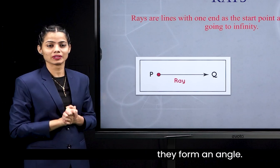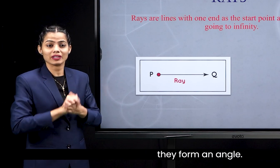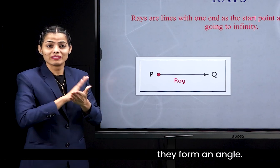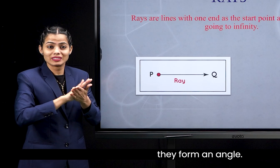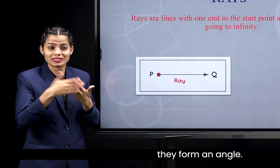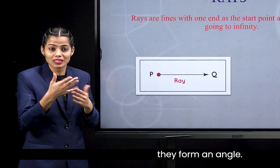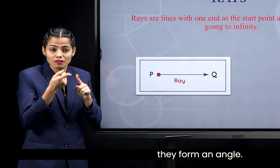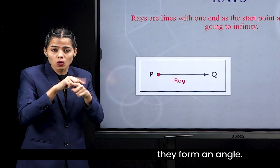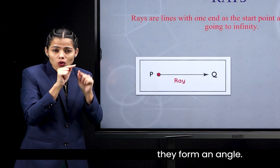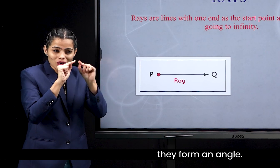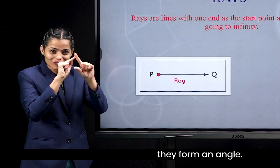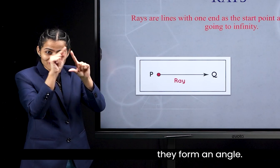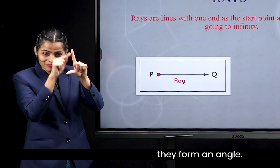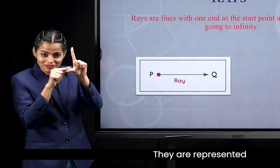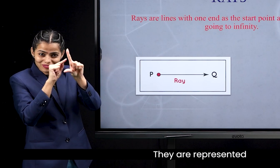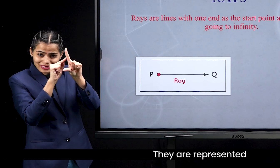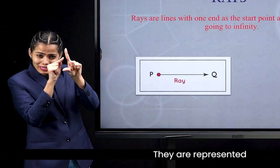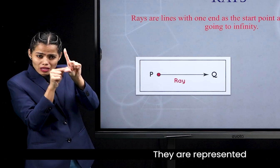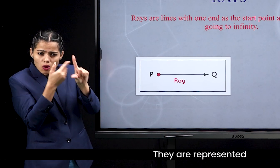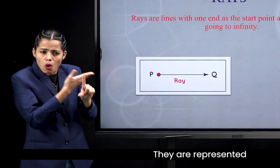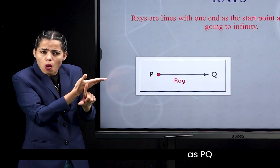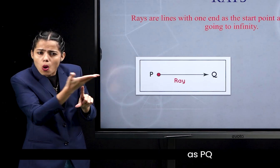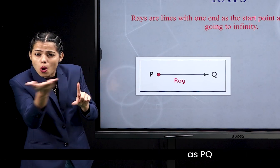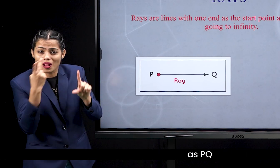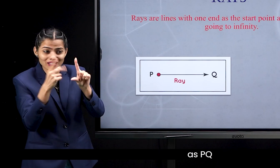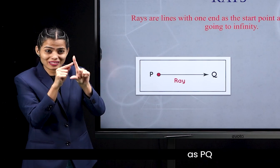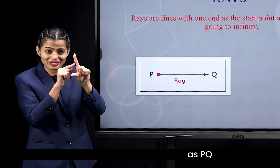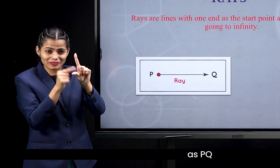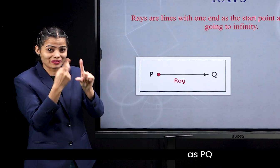they form an angle. They are represented as PQ.